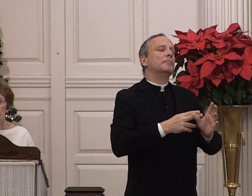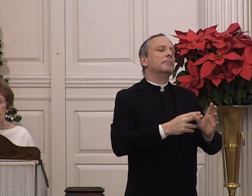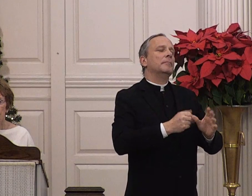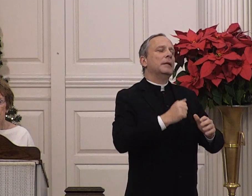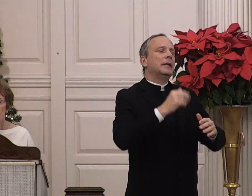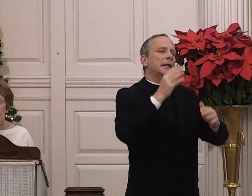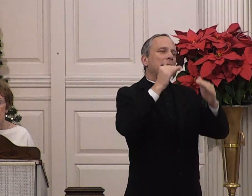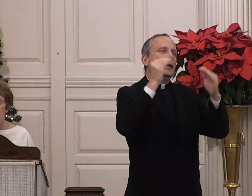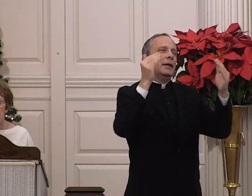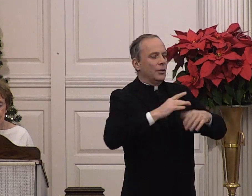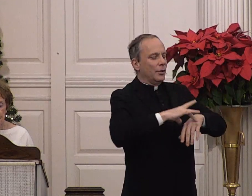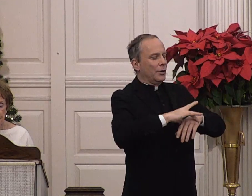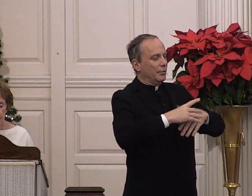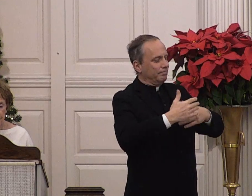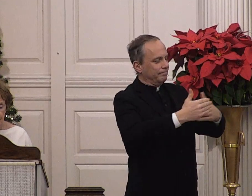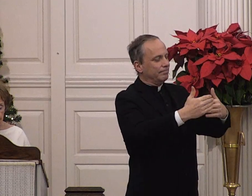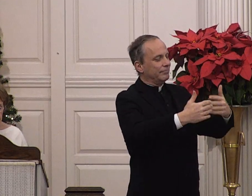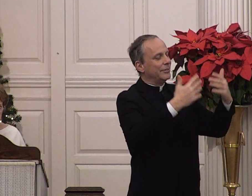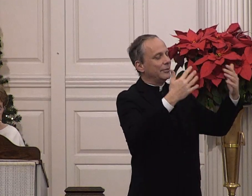And the earth.